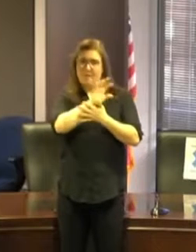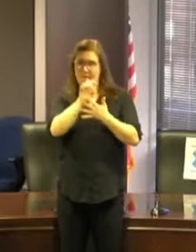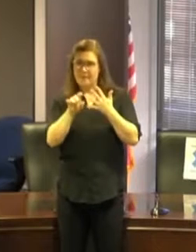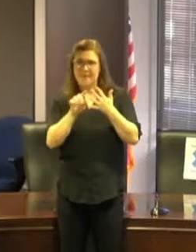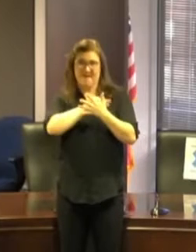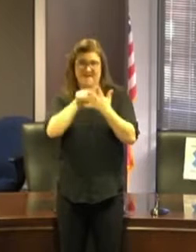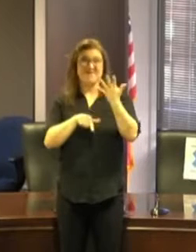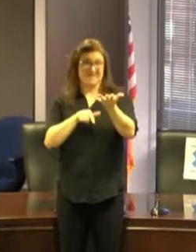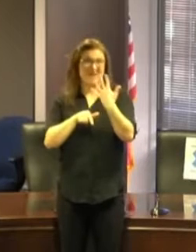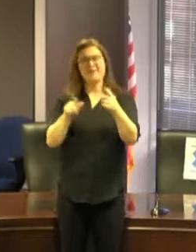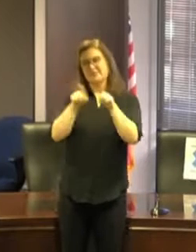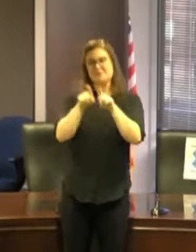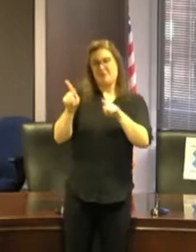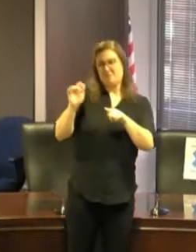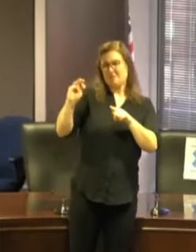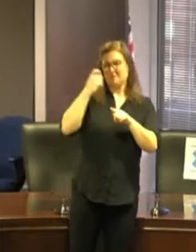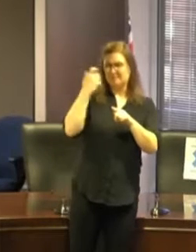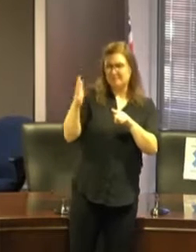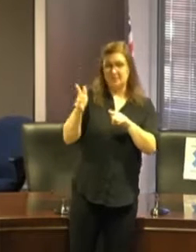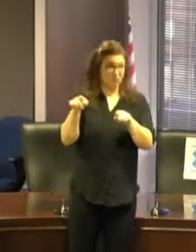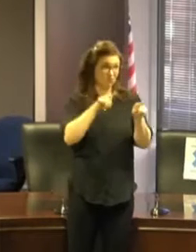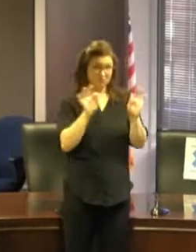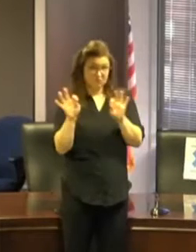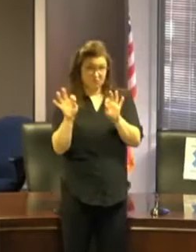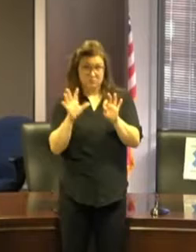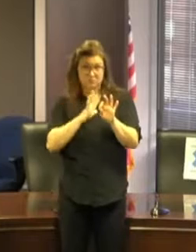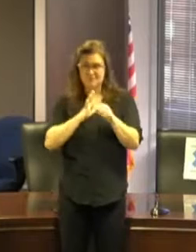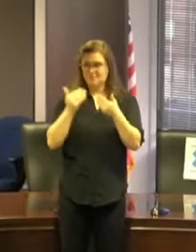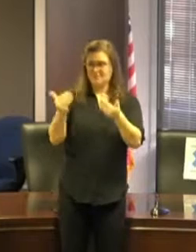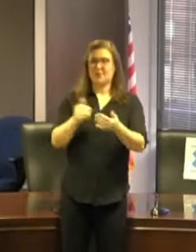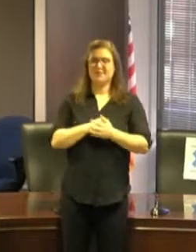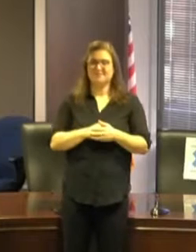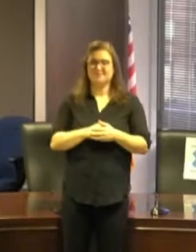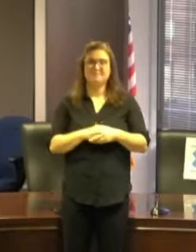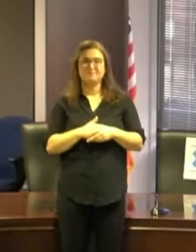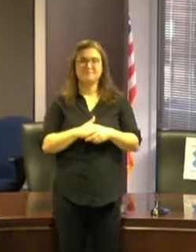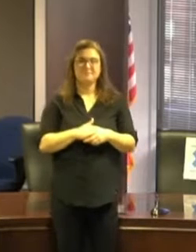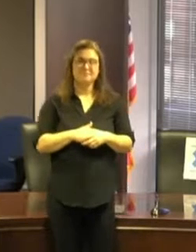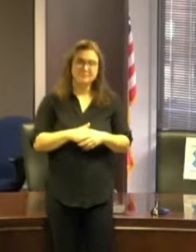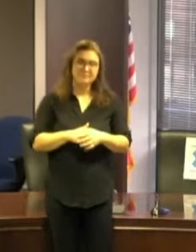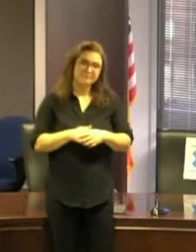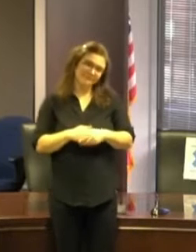Kim's items, if that's okay with you. You may proceed with your first.